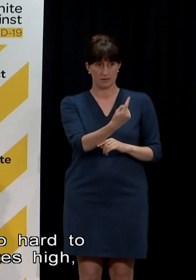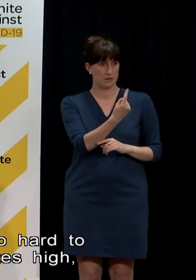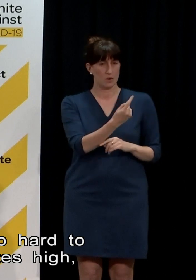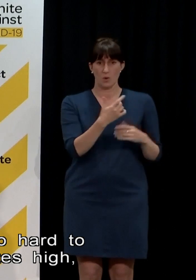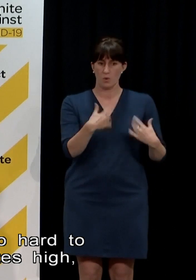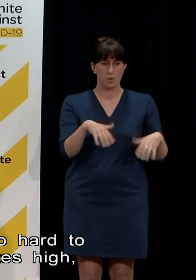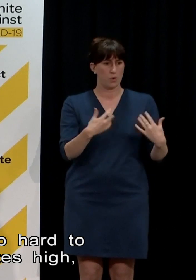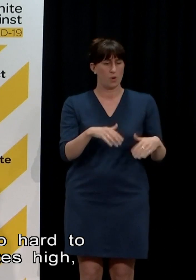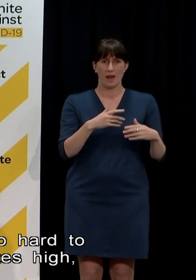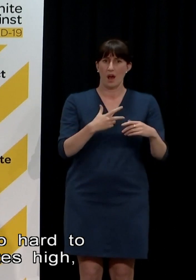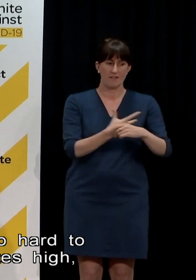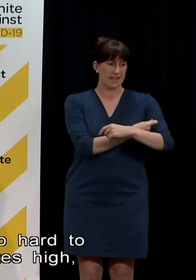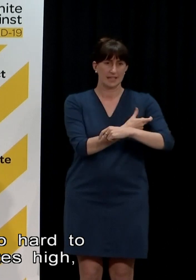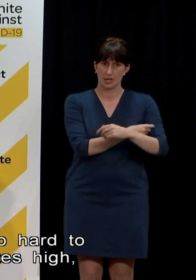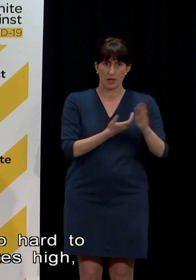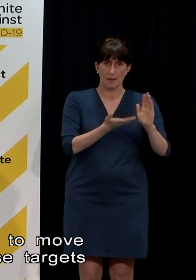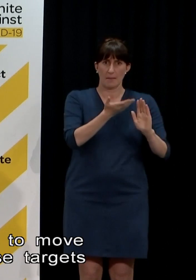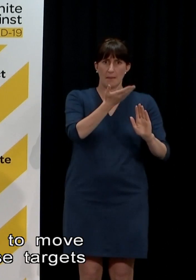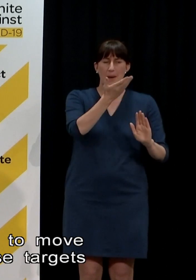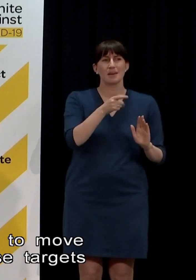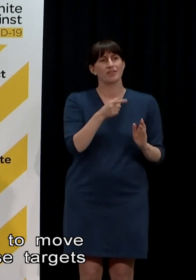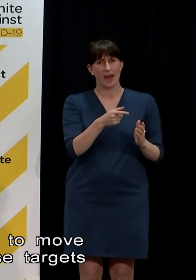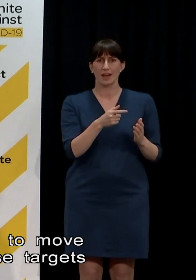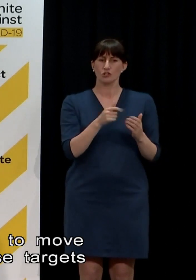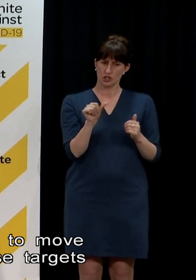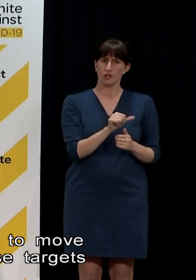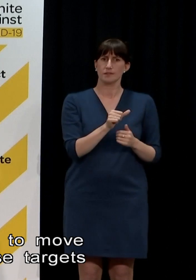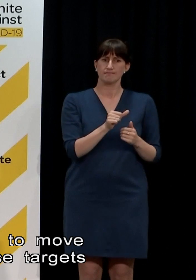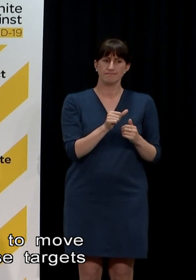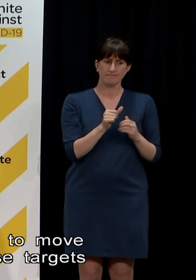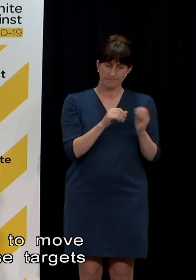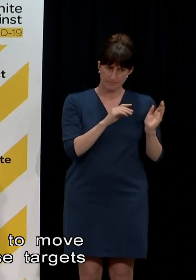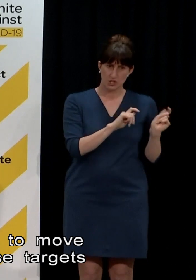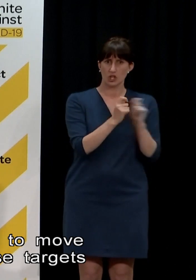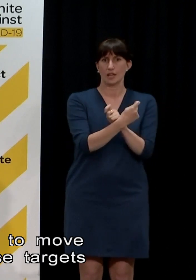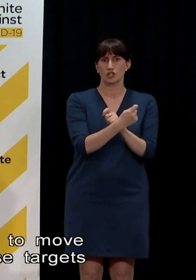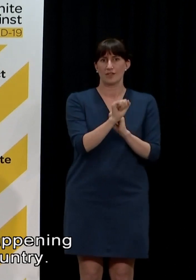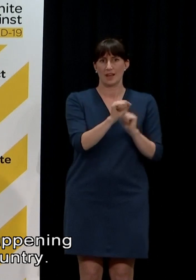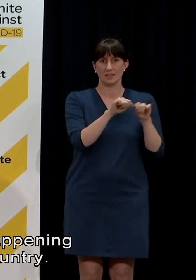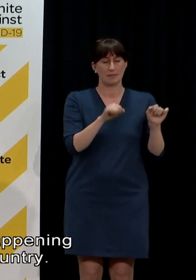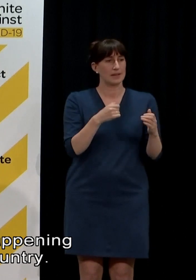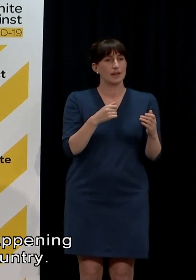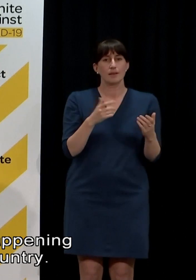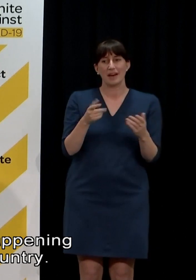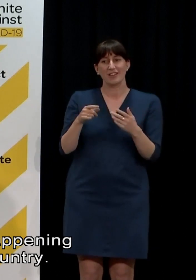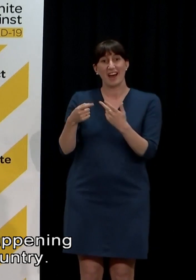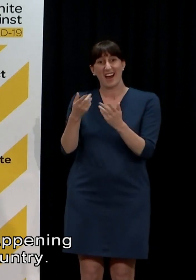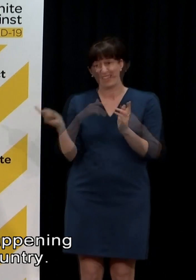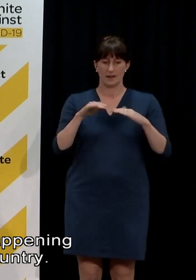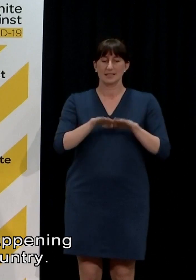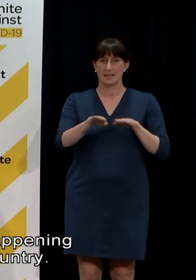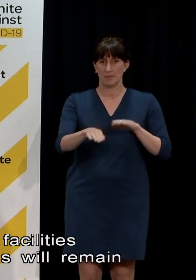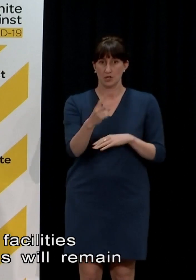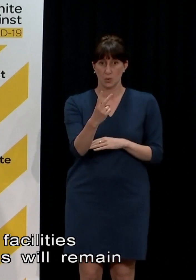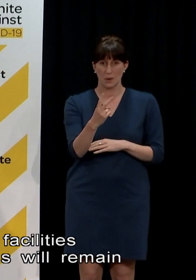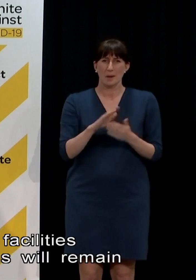hard to get their vaccination rates high. They deserve to be able to move as soon as they hit those targets, regardless of what's happening in the rest of the country. But